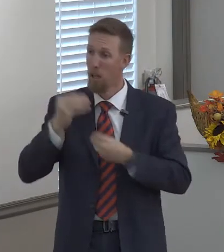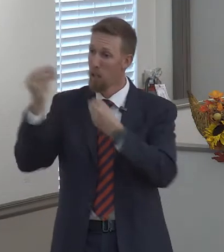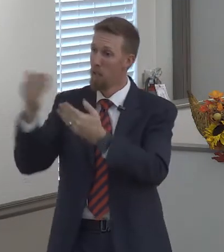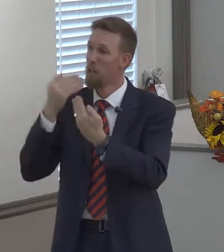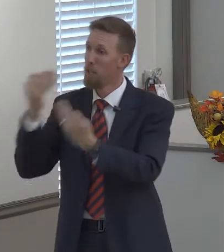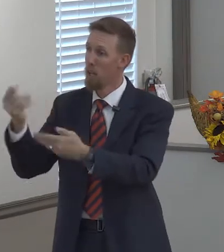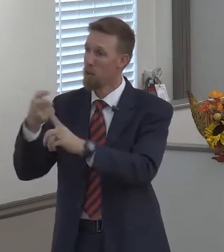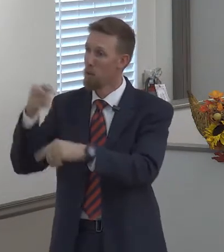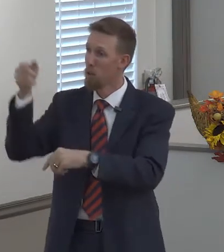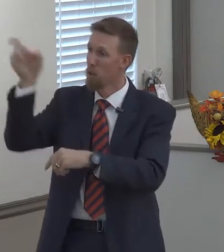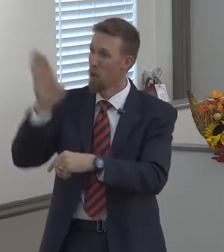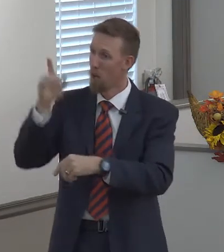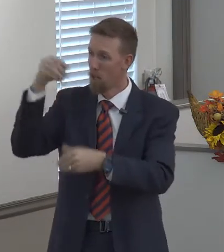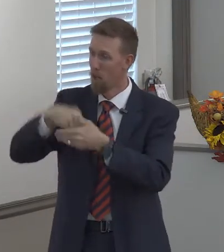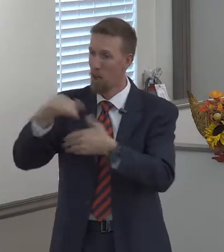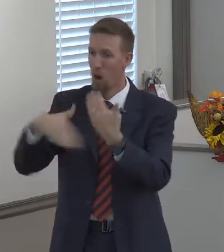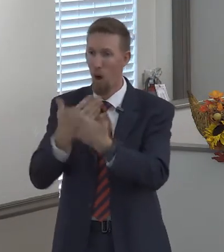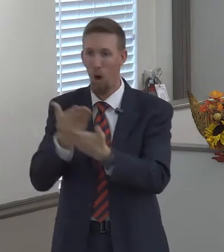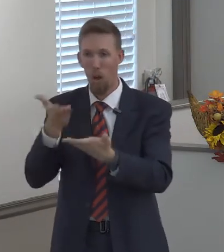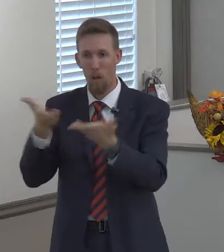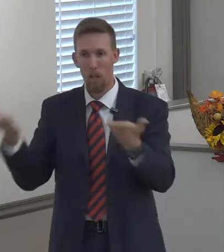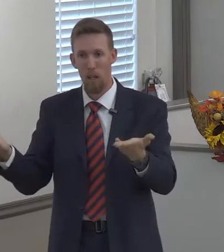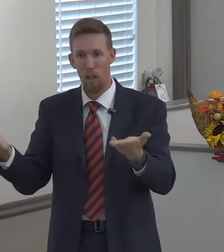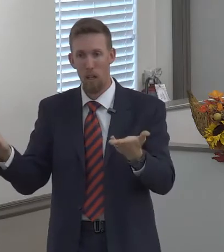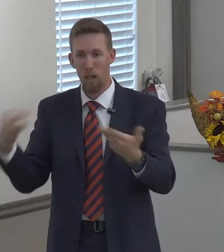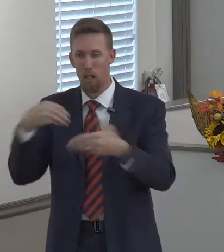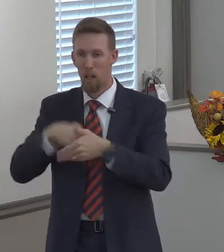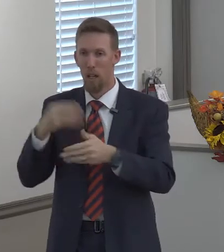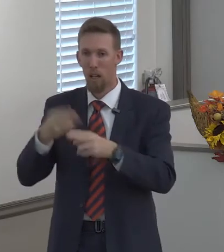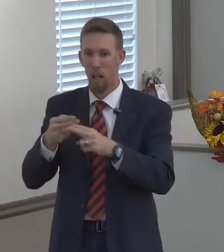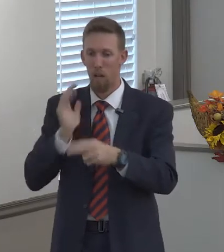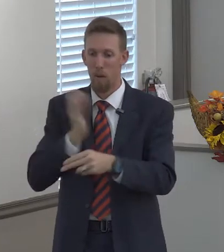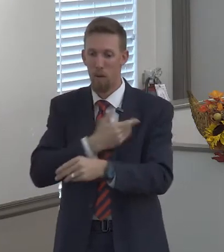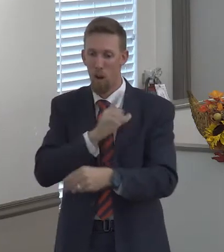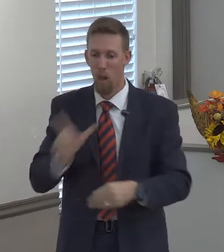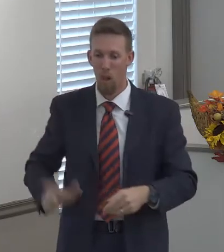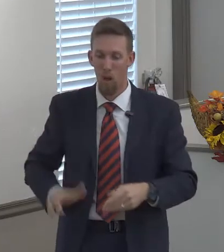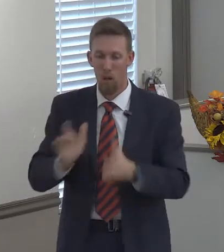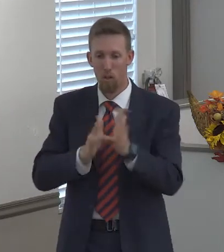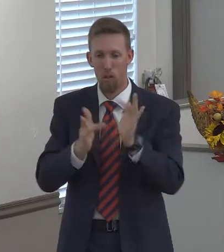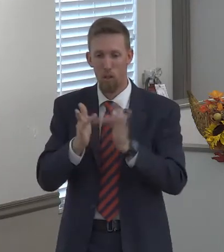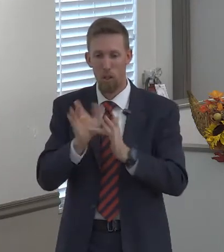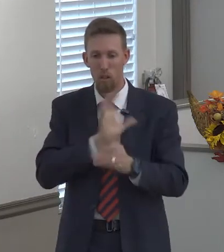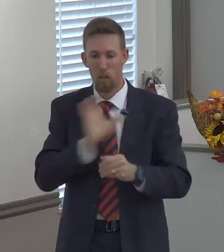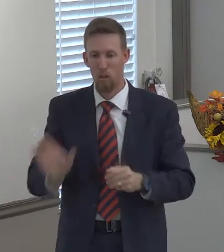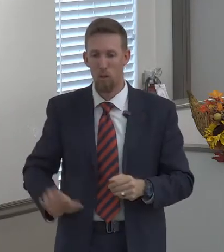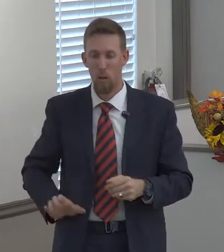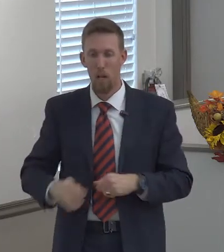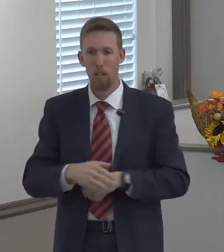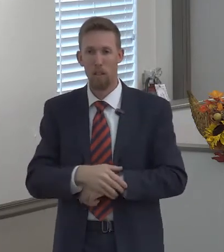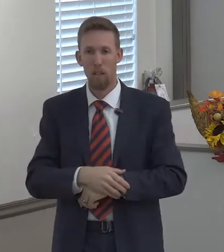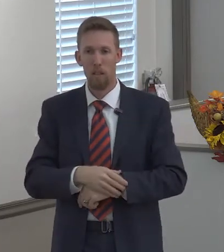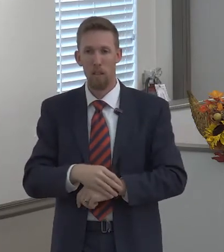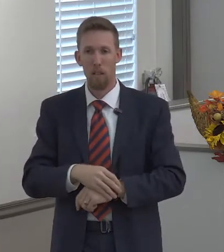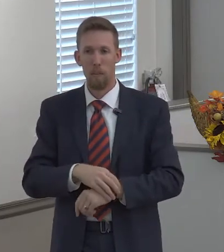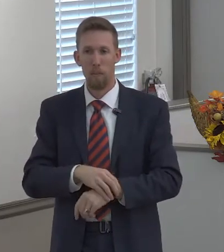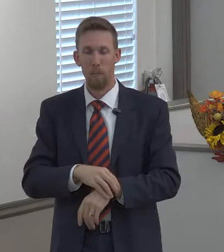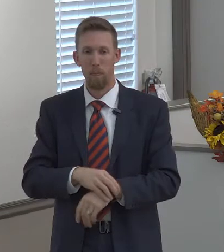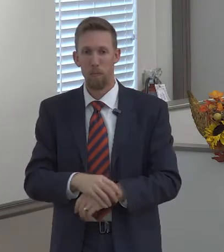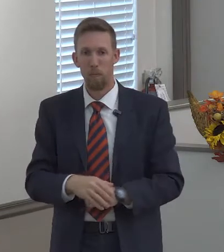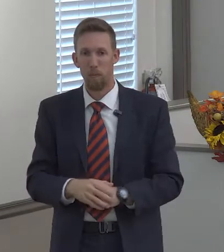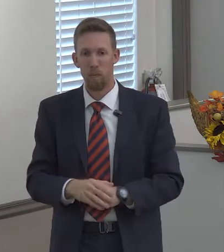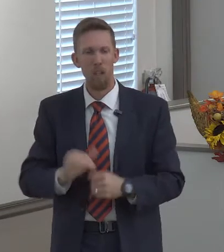I'm truly thankful about that. Psalm 50 and verse 14, the Word of God says, "Offer unto